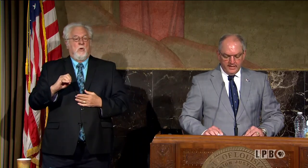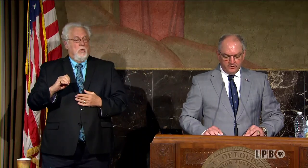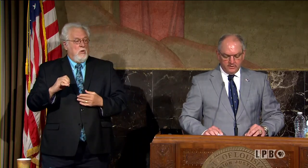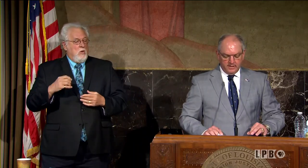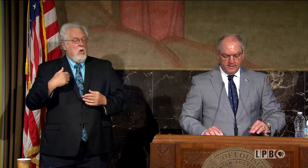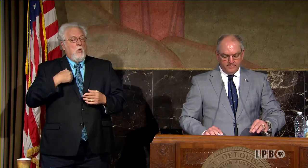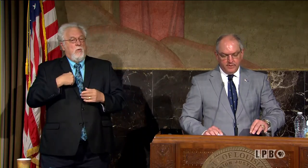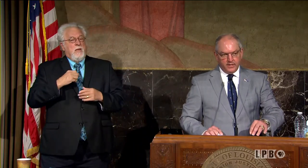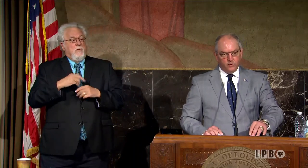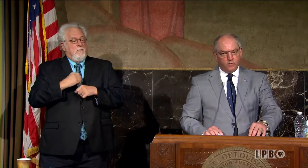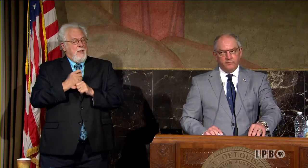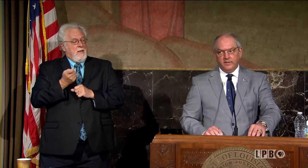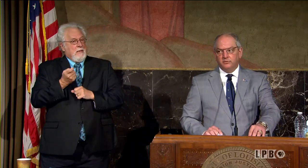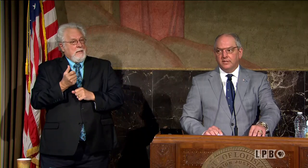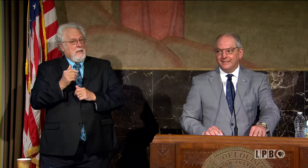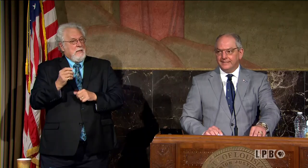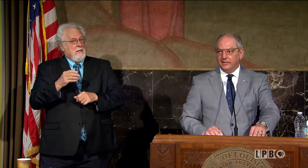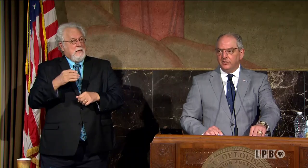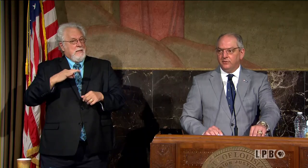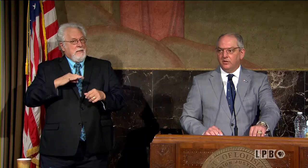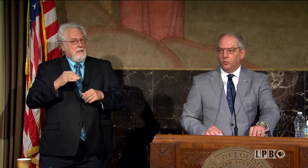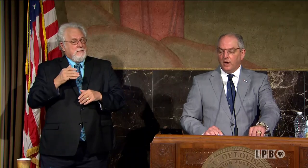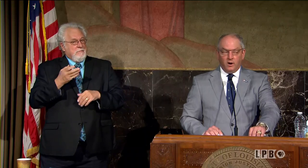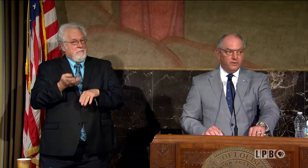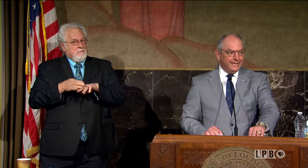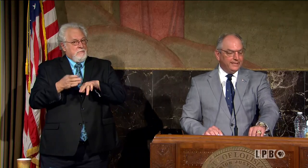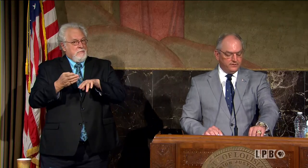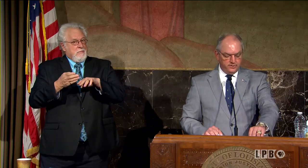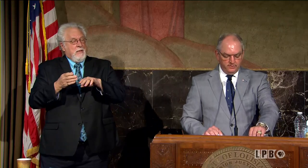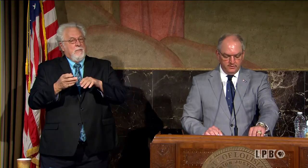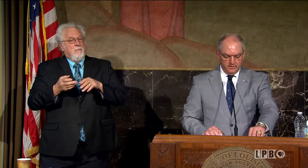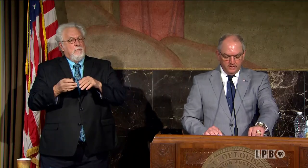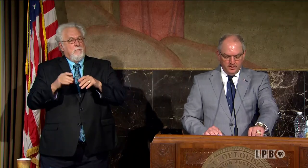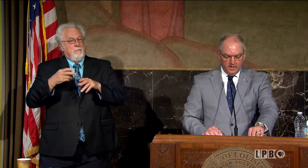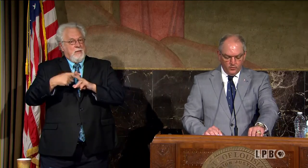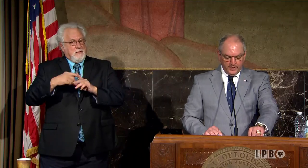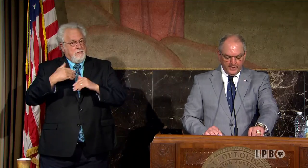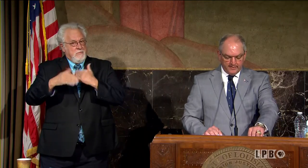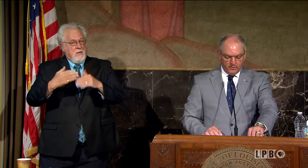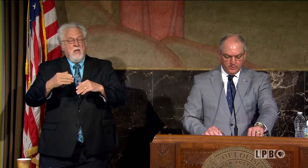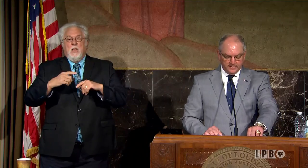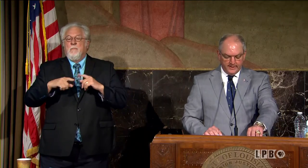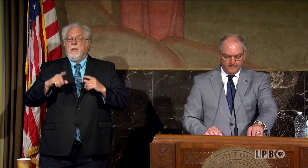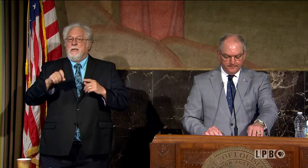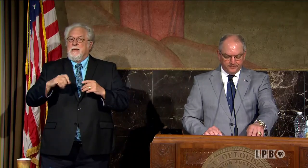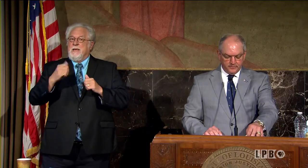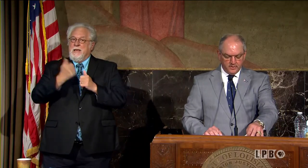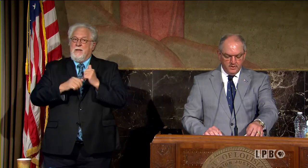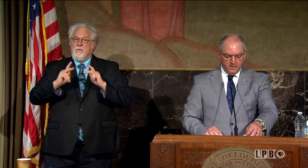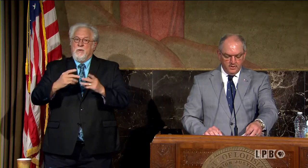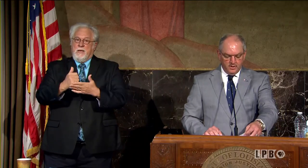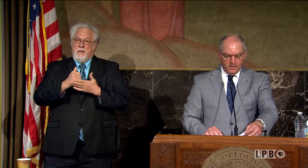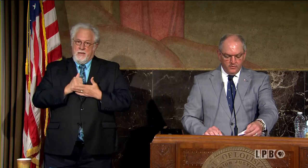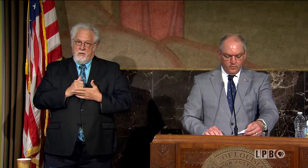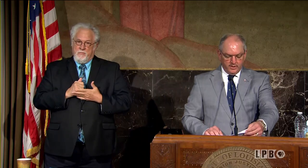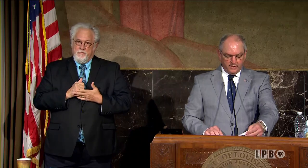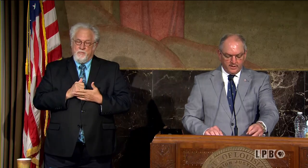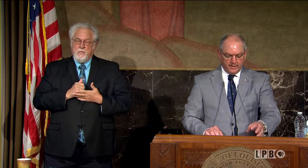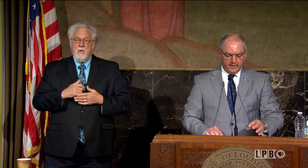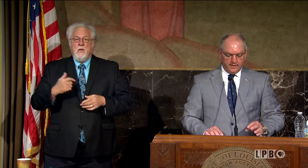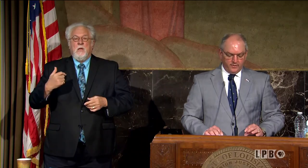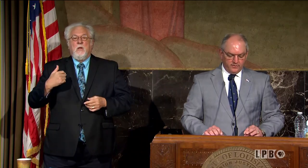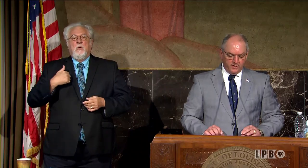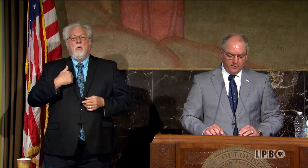fragile gains, but in order for this to continue, as we all need it to, we need everyone's help.